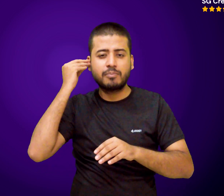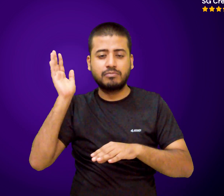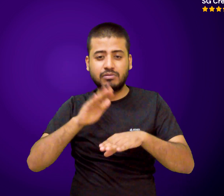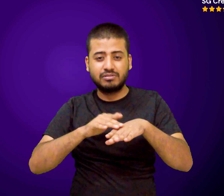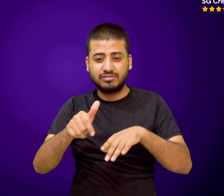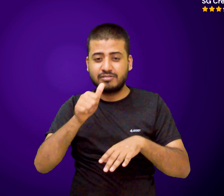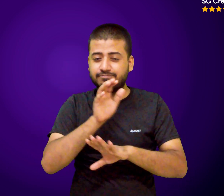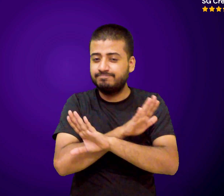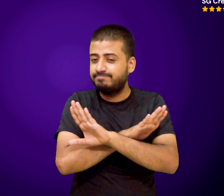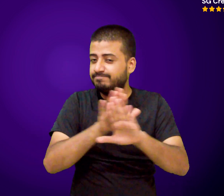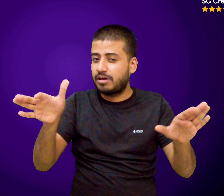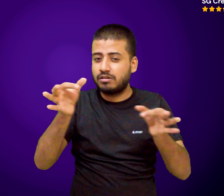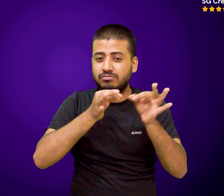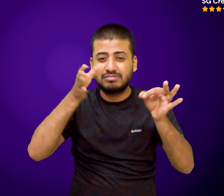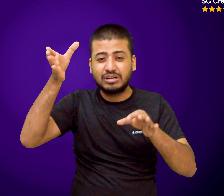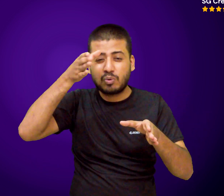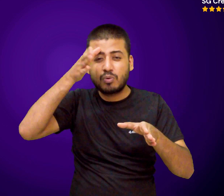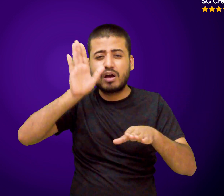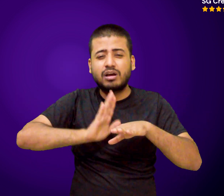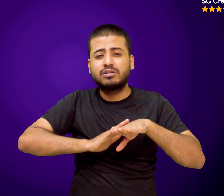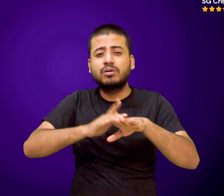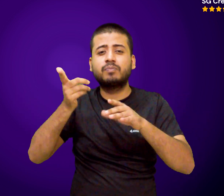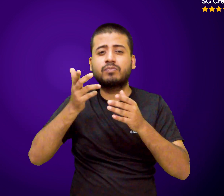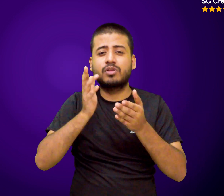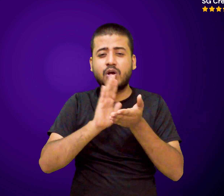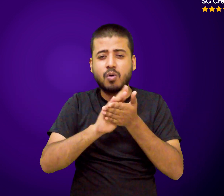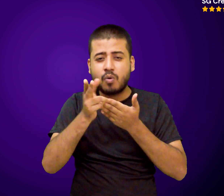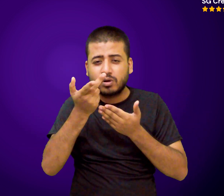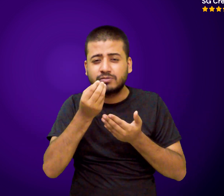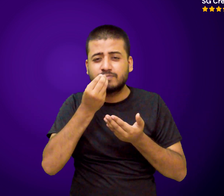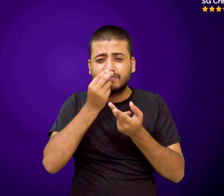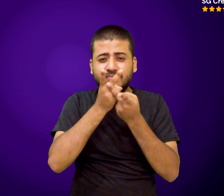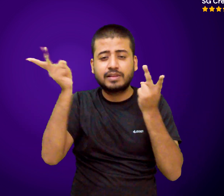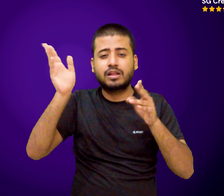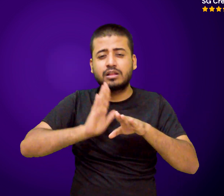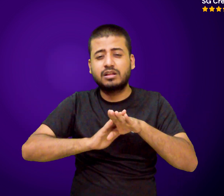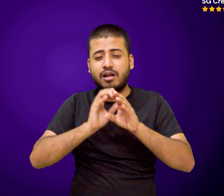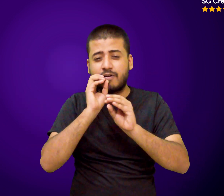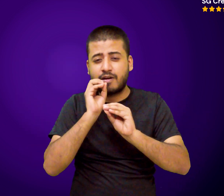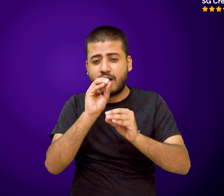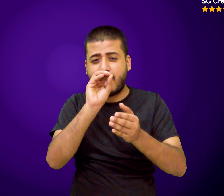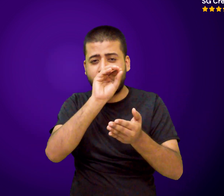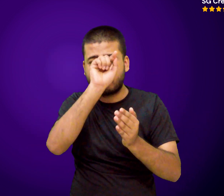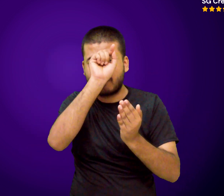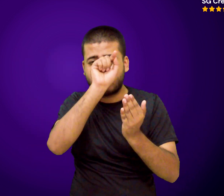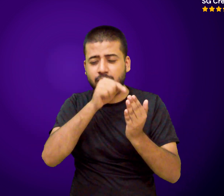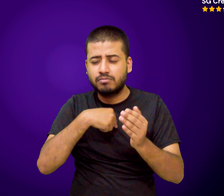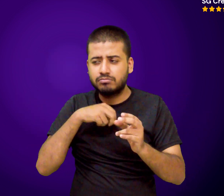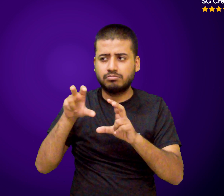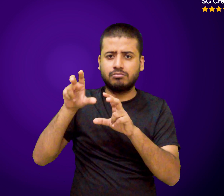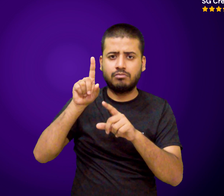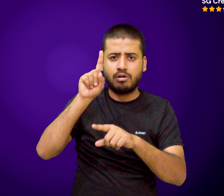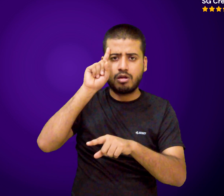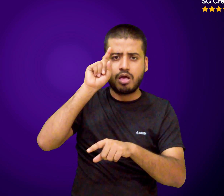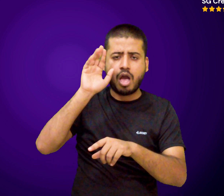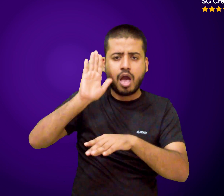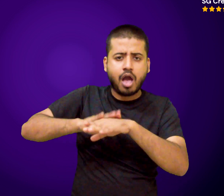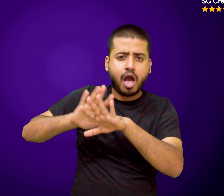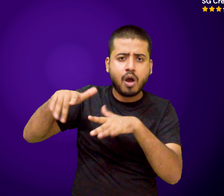or microwave, can leach chemicals like BPA and phthalates into the water. Hormone disruption. BPA,